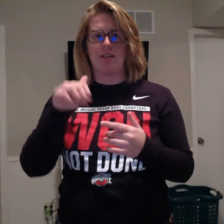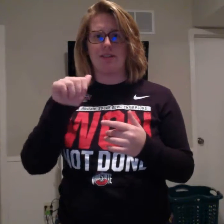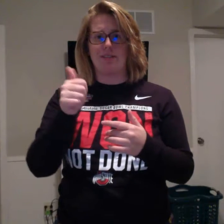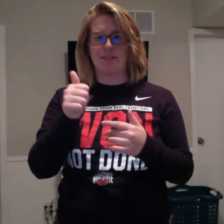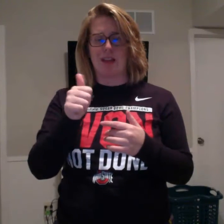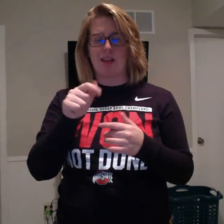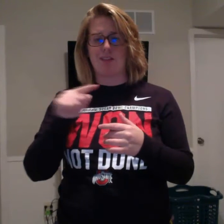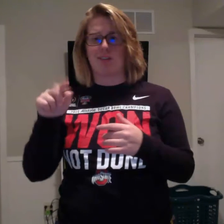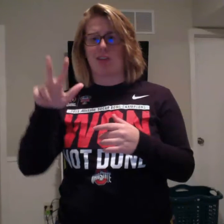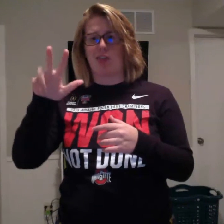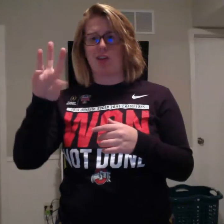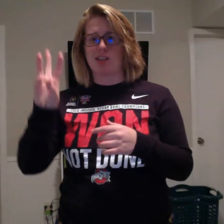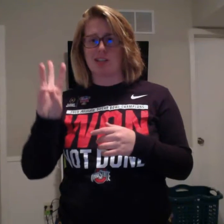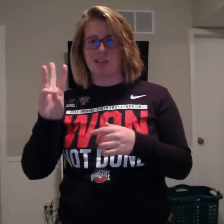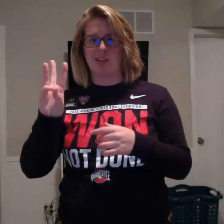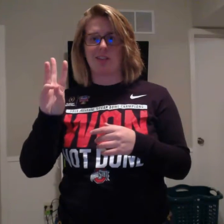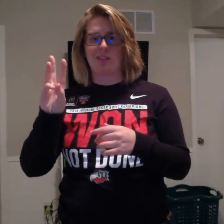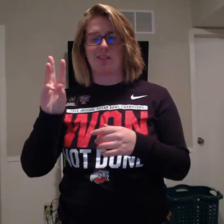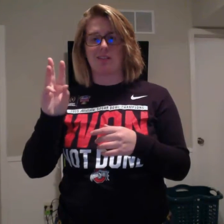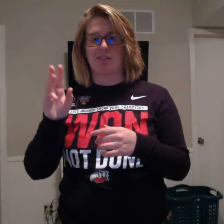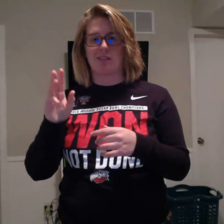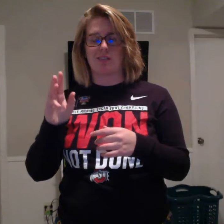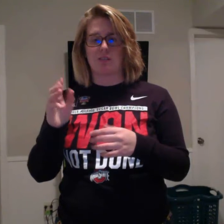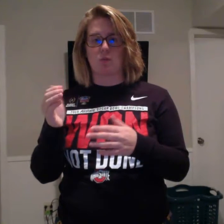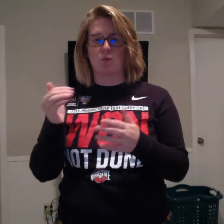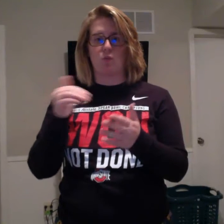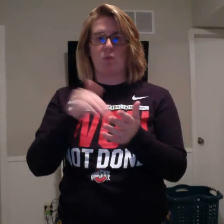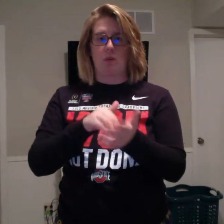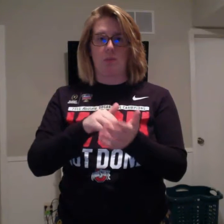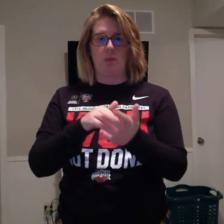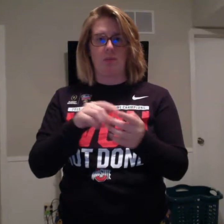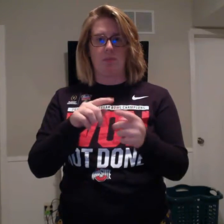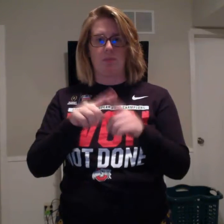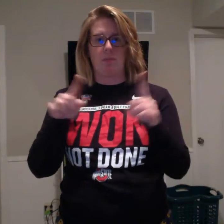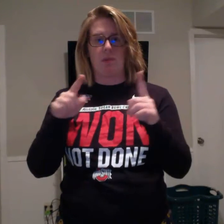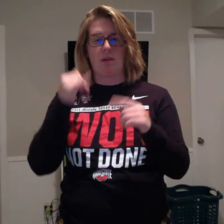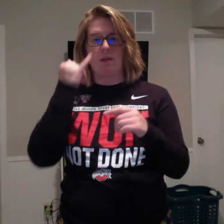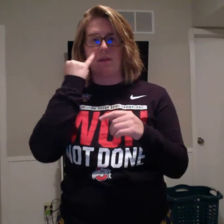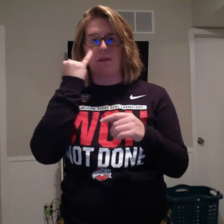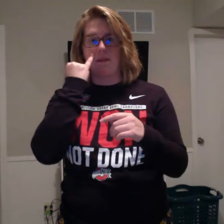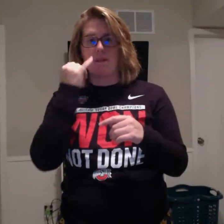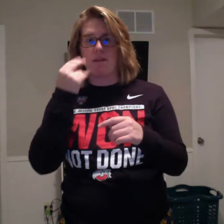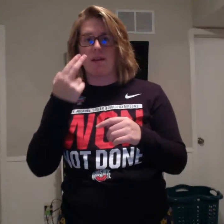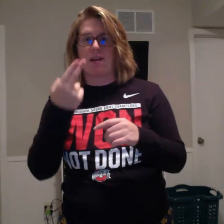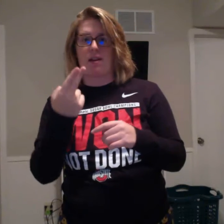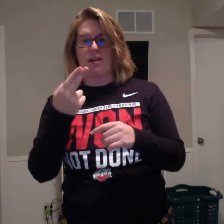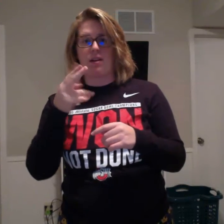have 36 or more glutamines in a row in the Huntington protein. So, in addition to being a